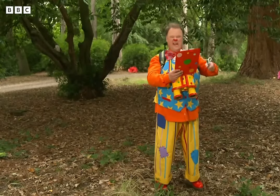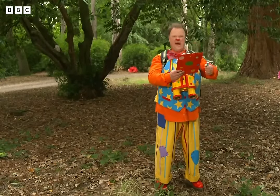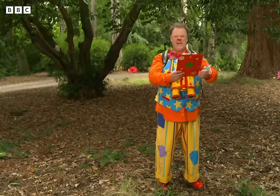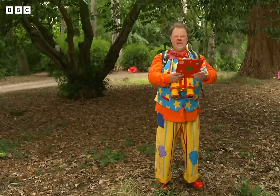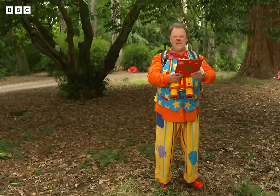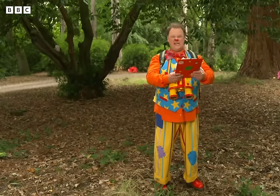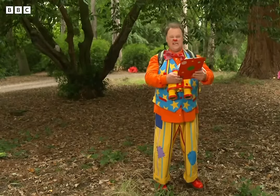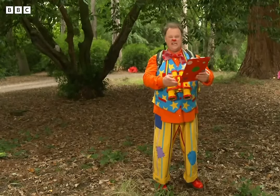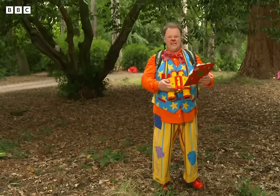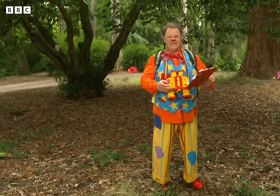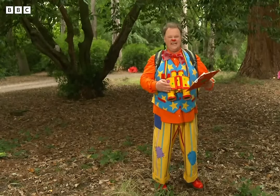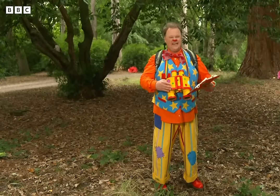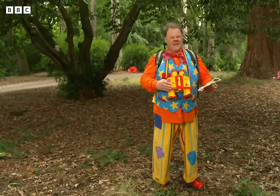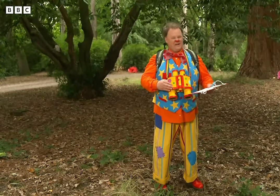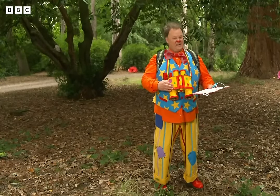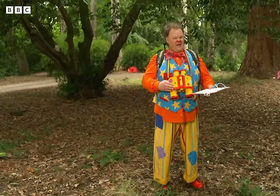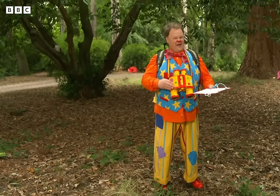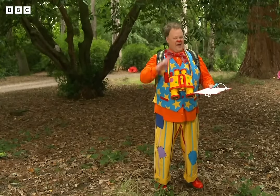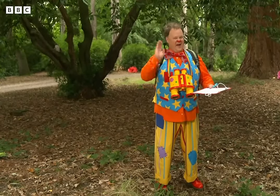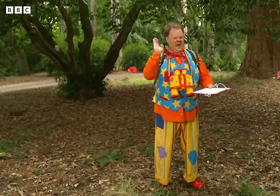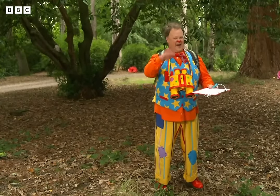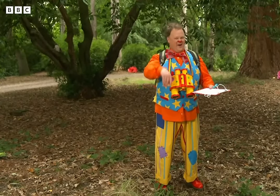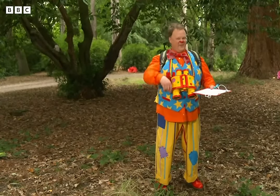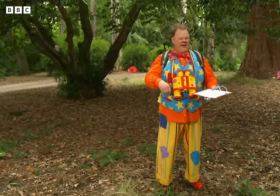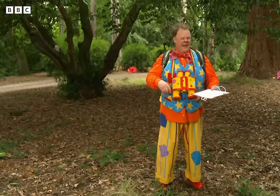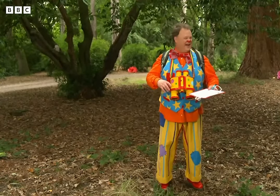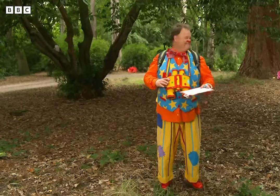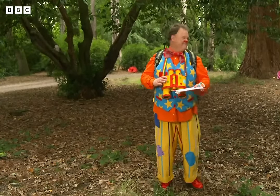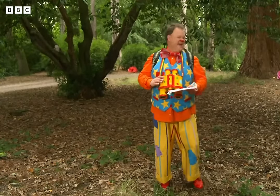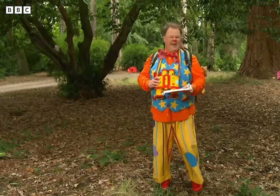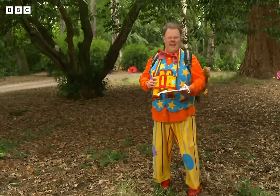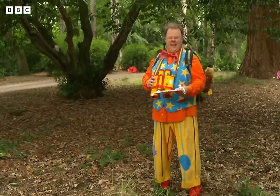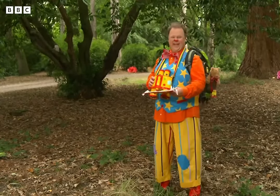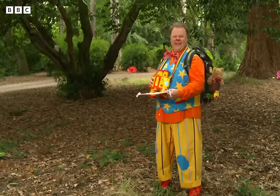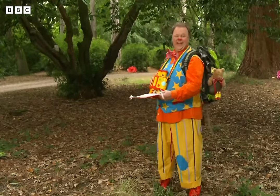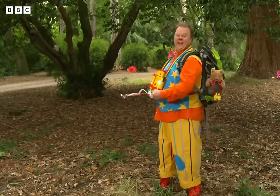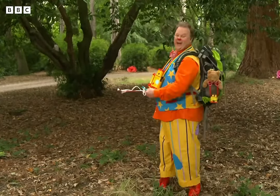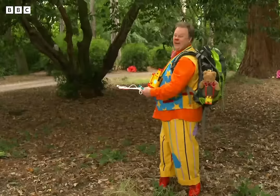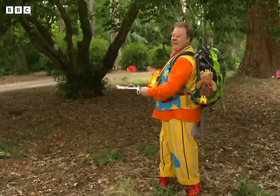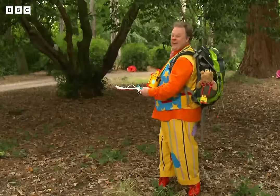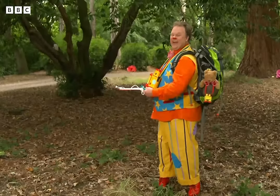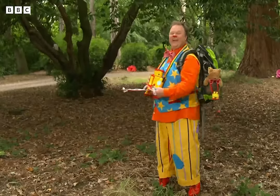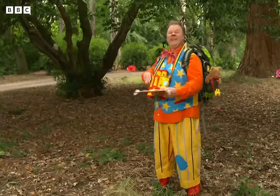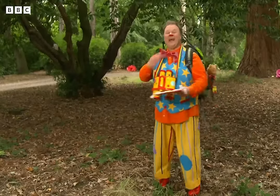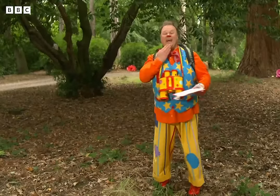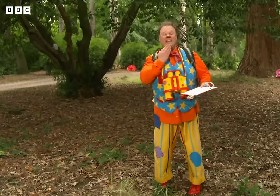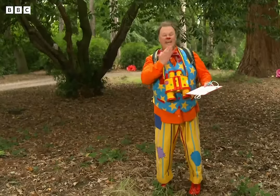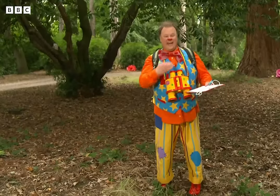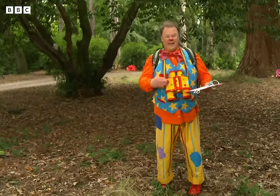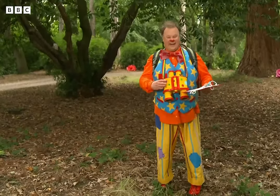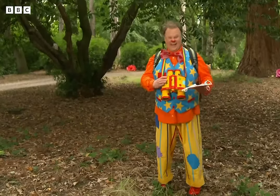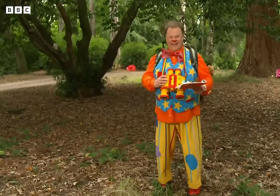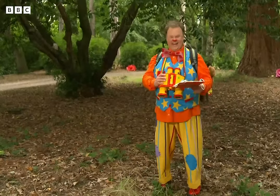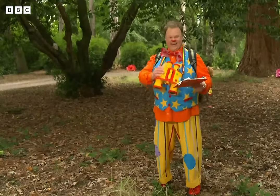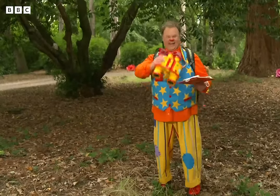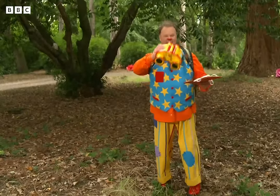Tumble Ted can do it, Mr. Tumble. Oh, well, I mean, I know. Thank you.